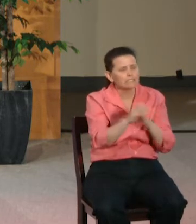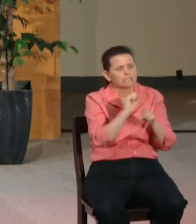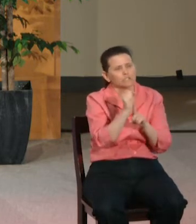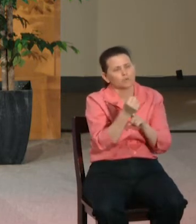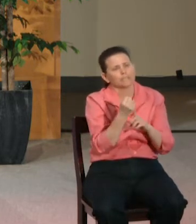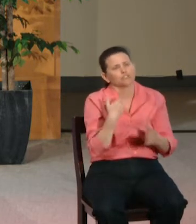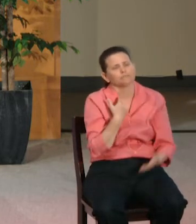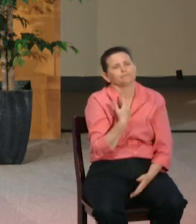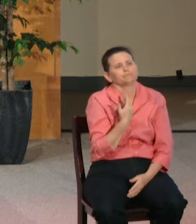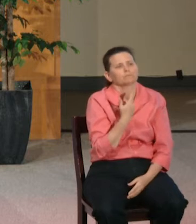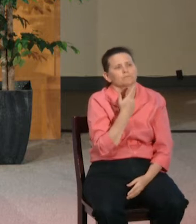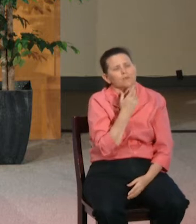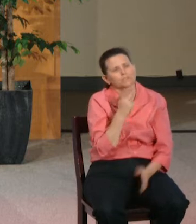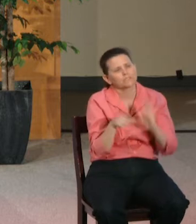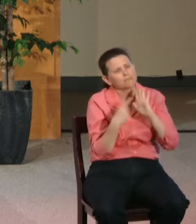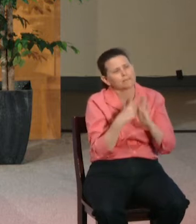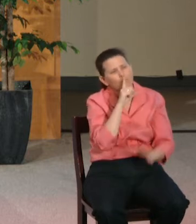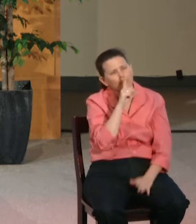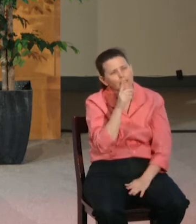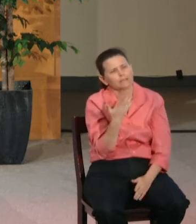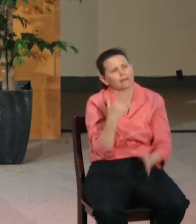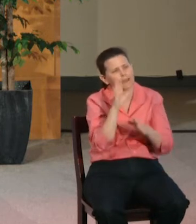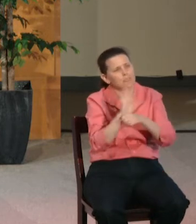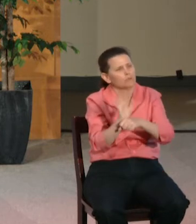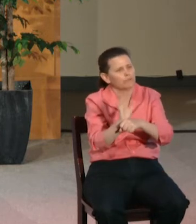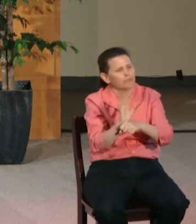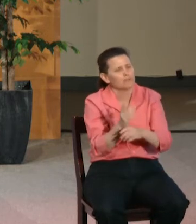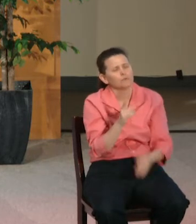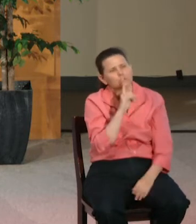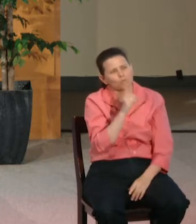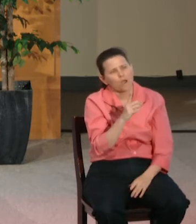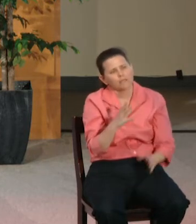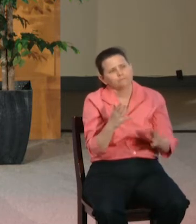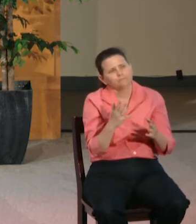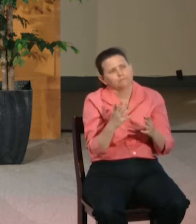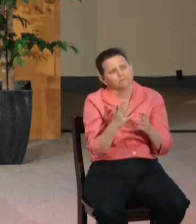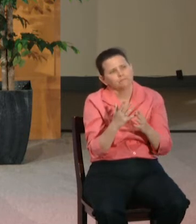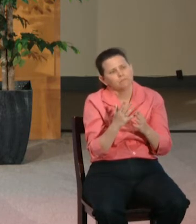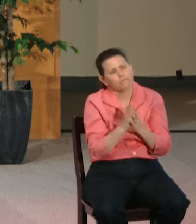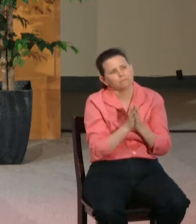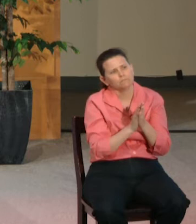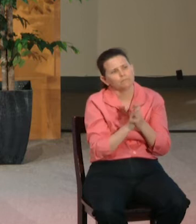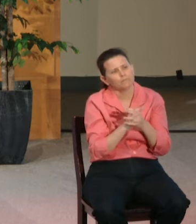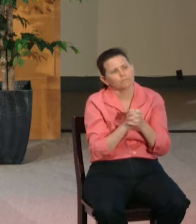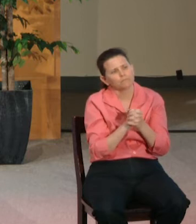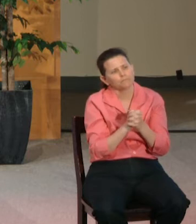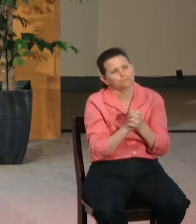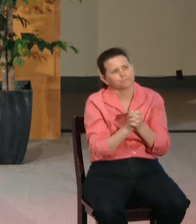there was one scene in there that really, really touched me. There was a mother whose chick was